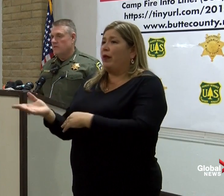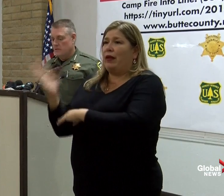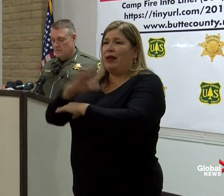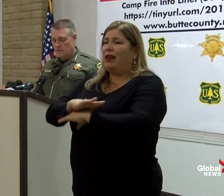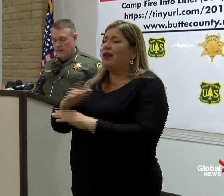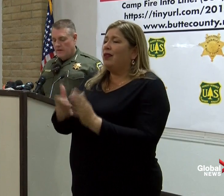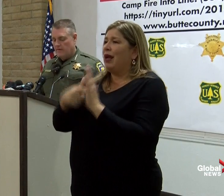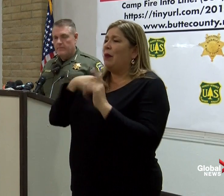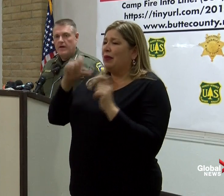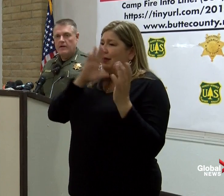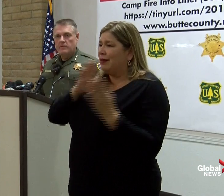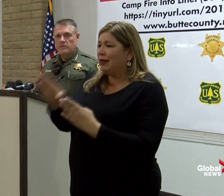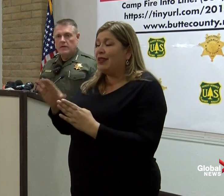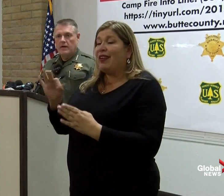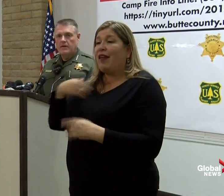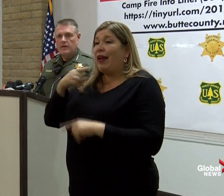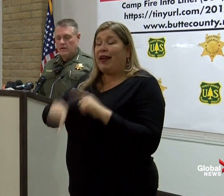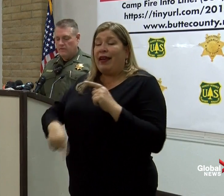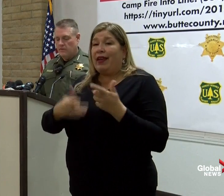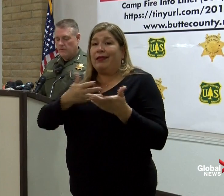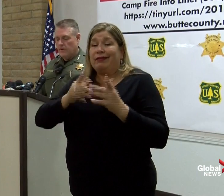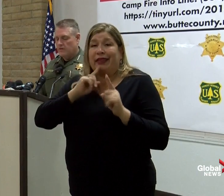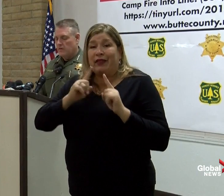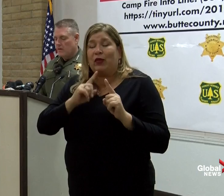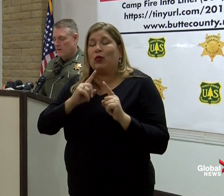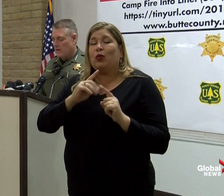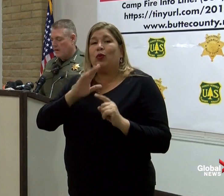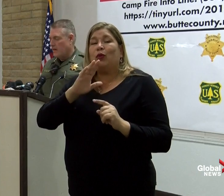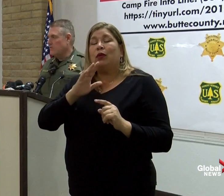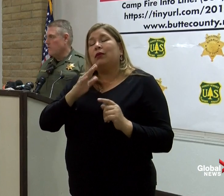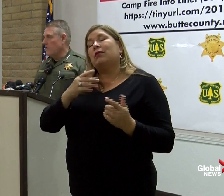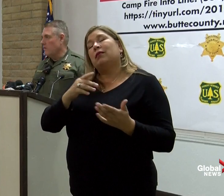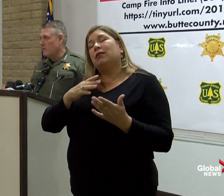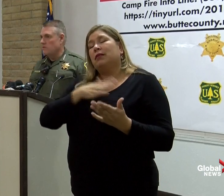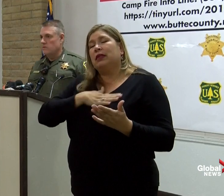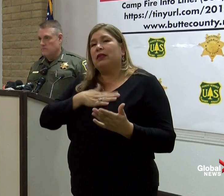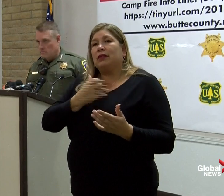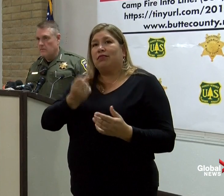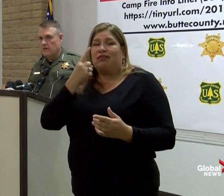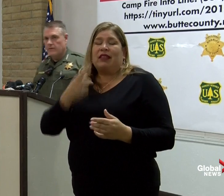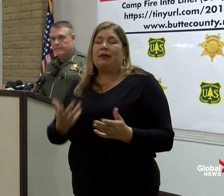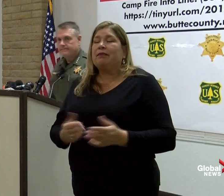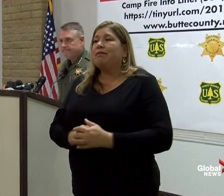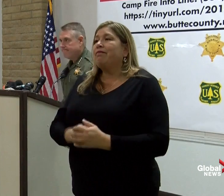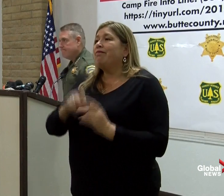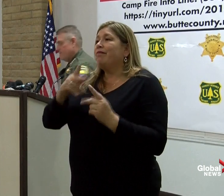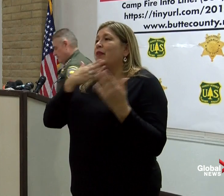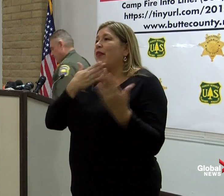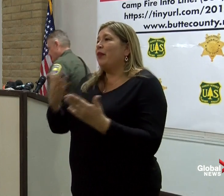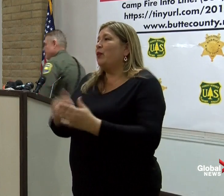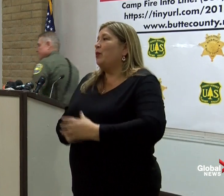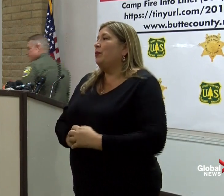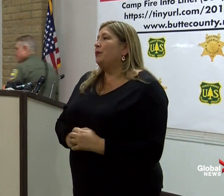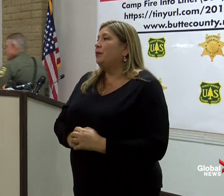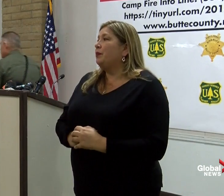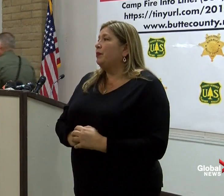my attention. So if I'm not able to accommodate an interview request, I ask for your indulgence. Thank you.